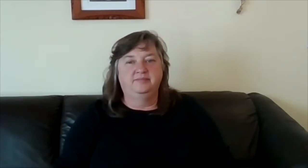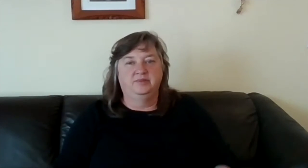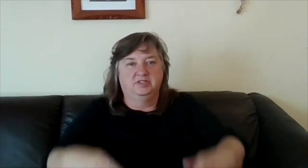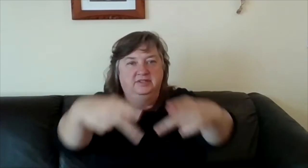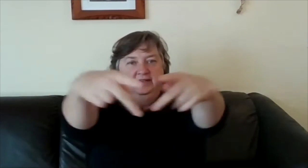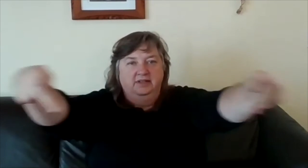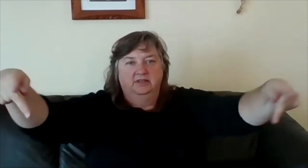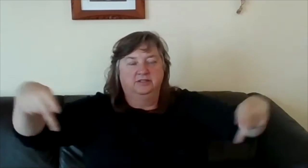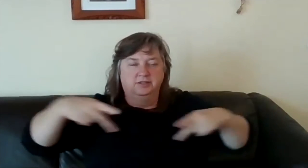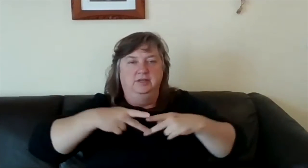which is signed English.